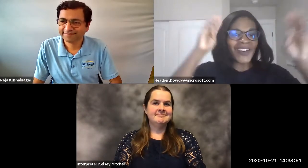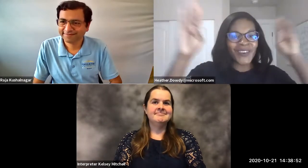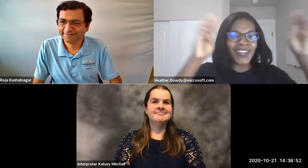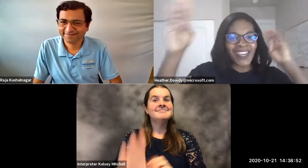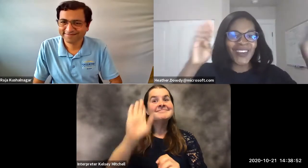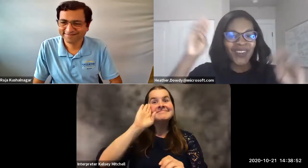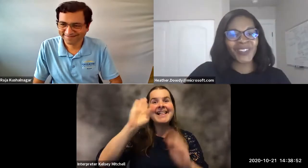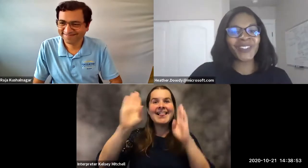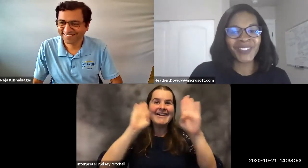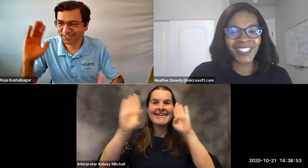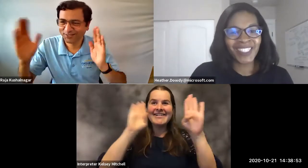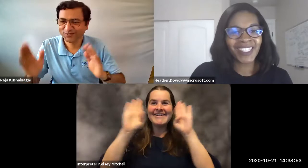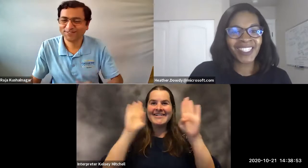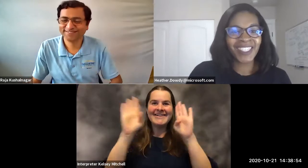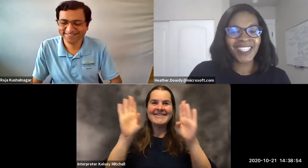Hello, hello.